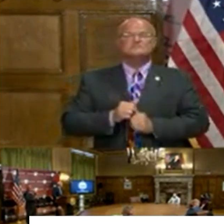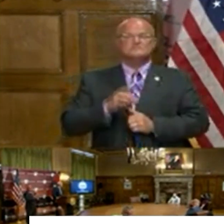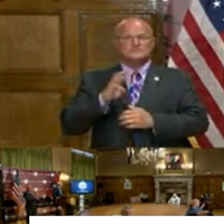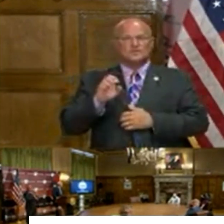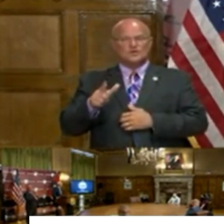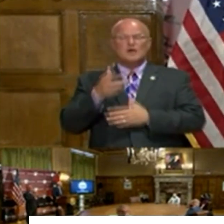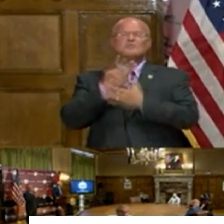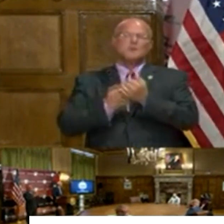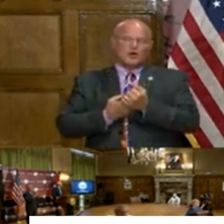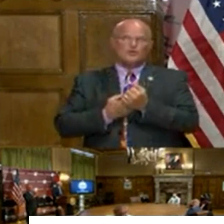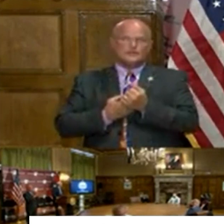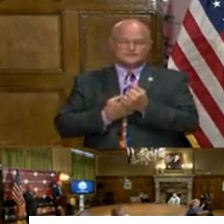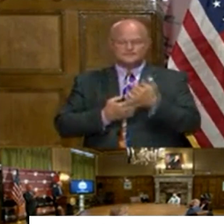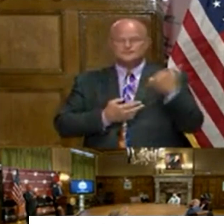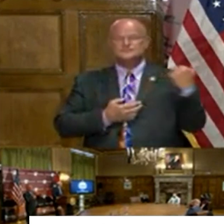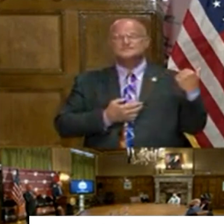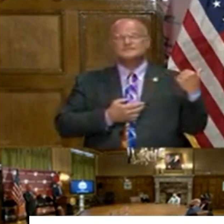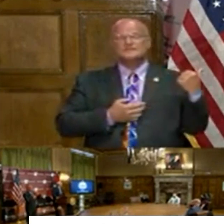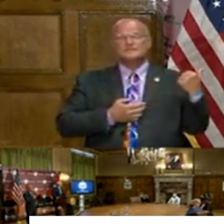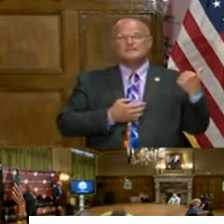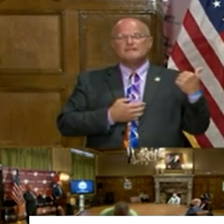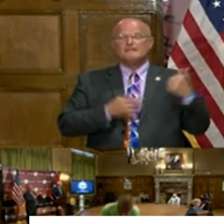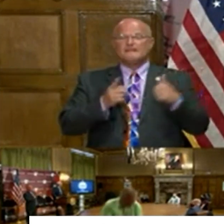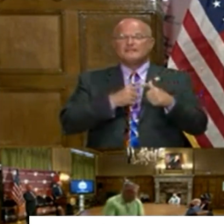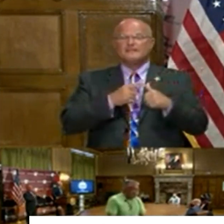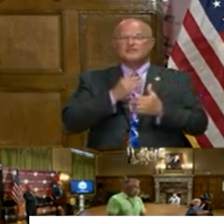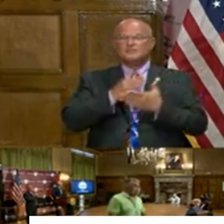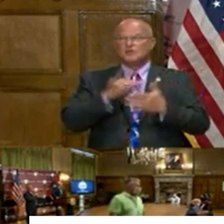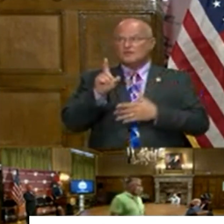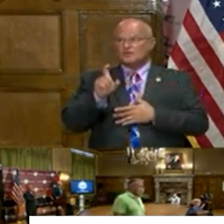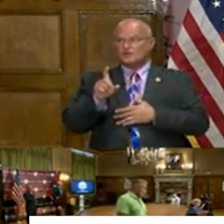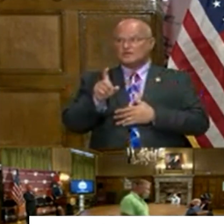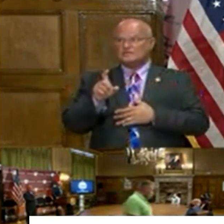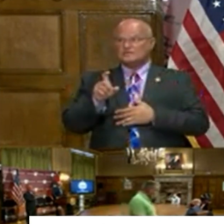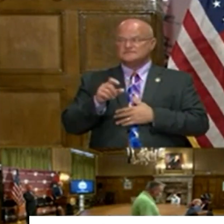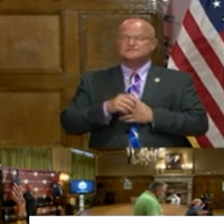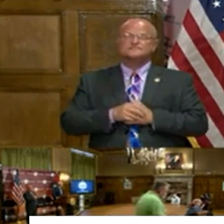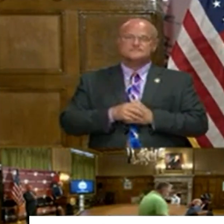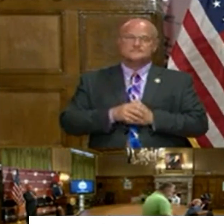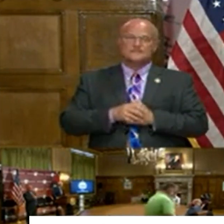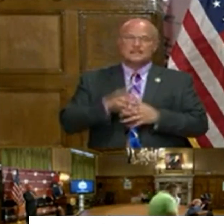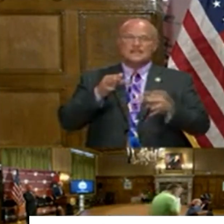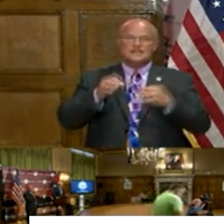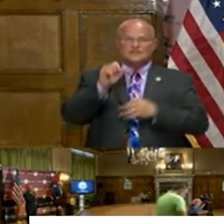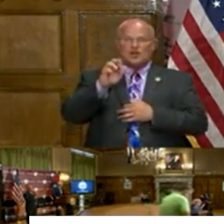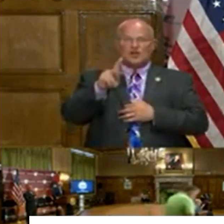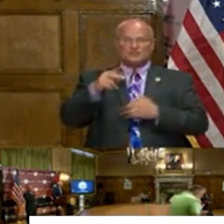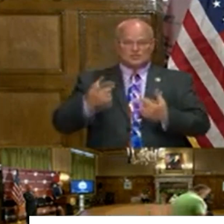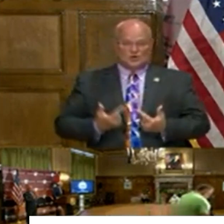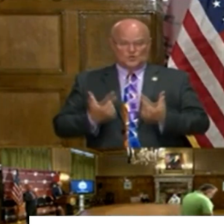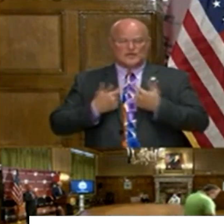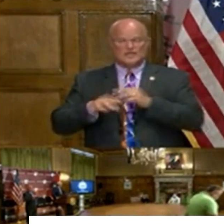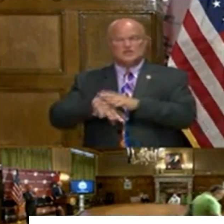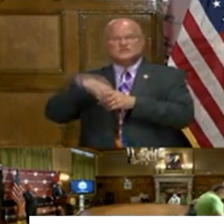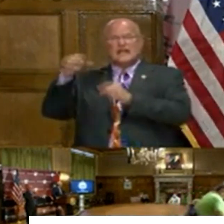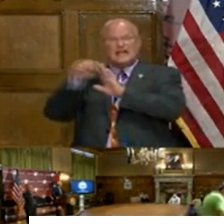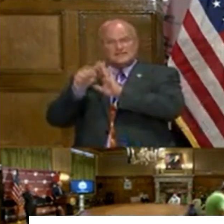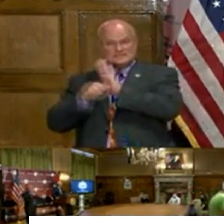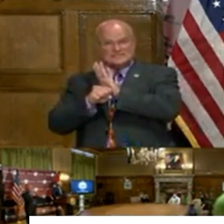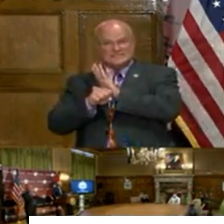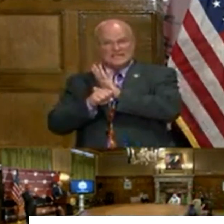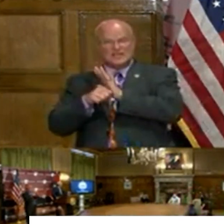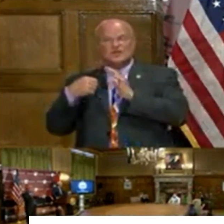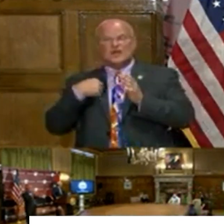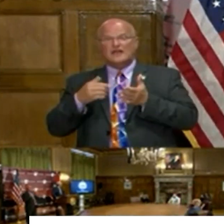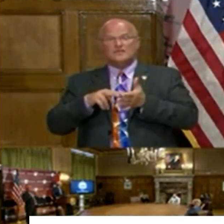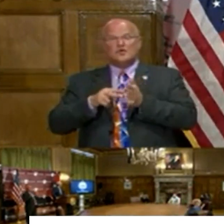Well, how about both? Okay. Well, on the first part of the question, if an Arkansas resident goes out of state, do